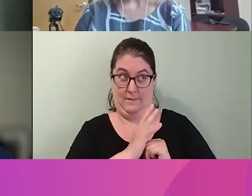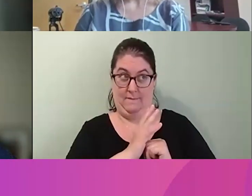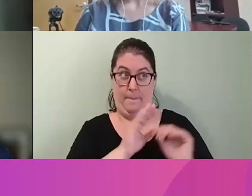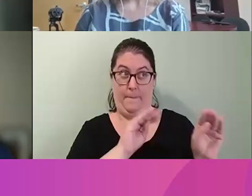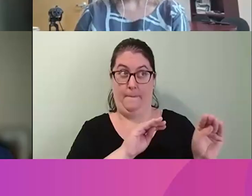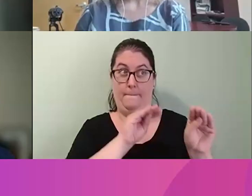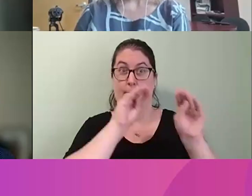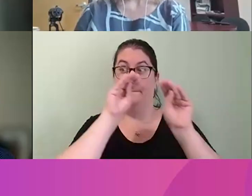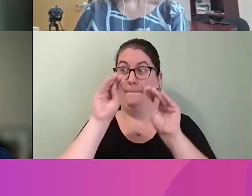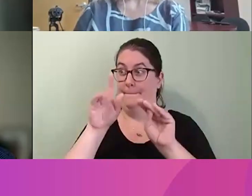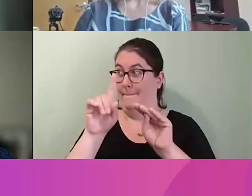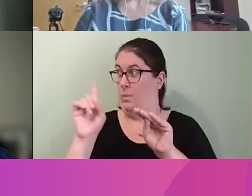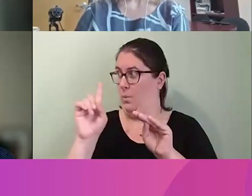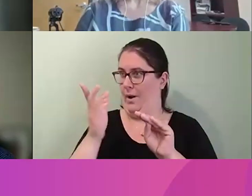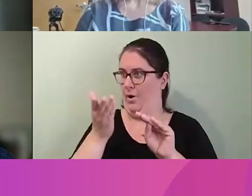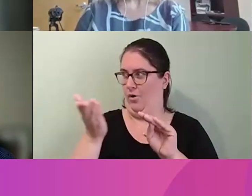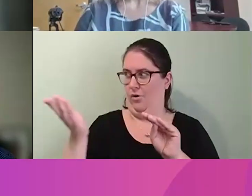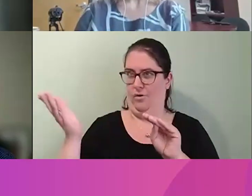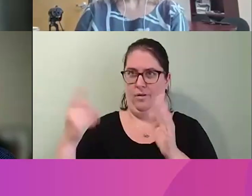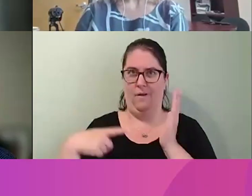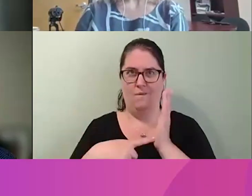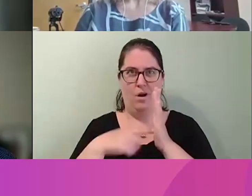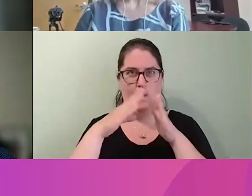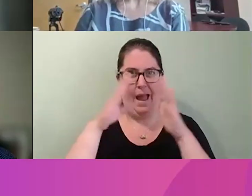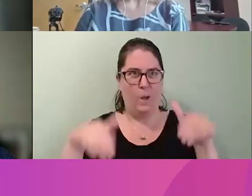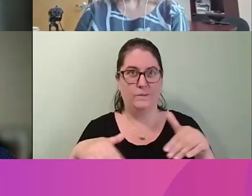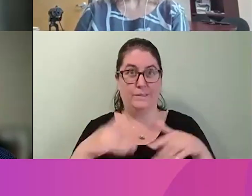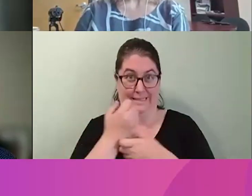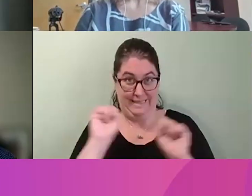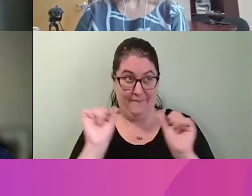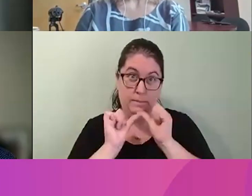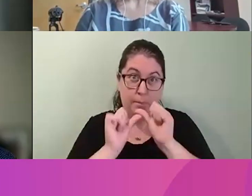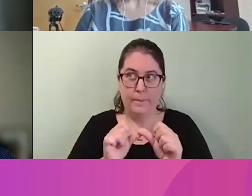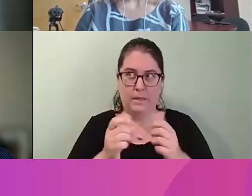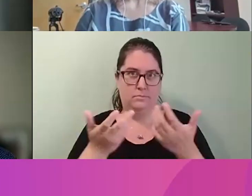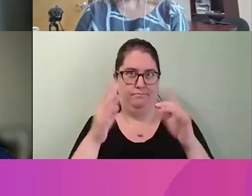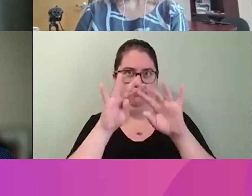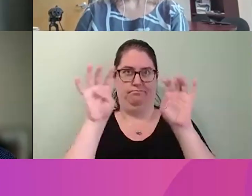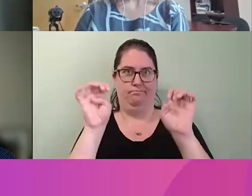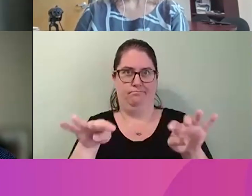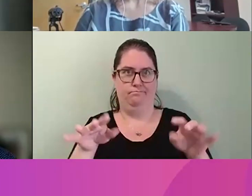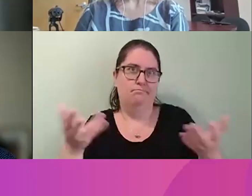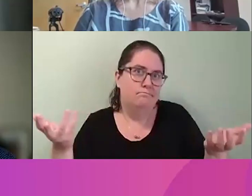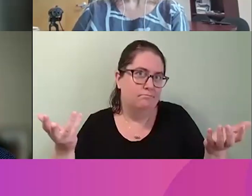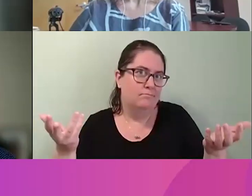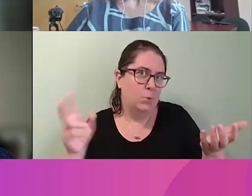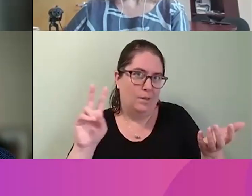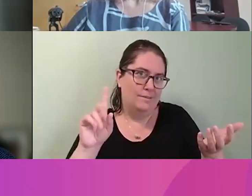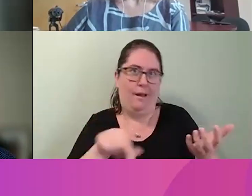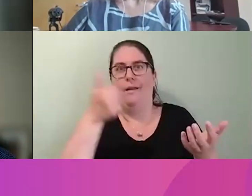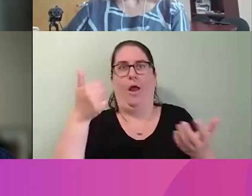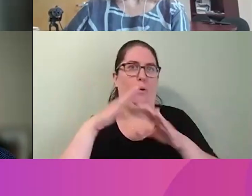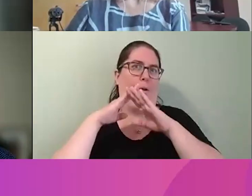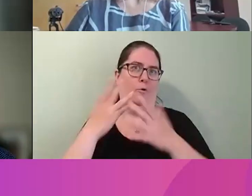for affordable housing that is safe and permanent. I was able to spend some